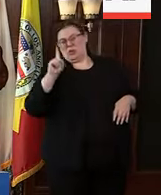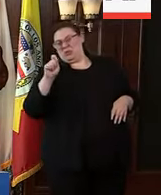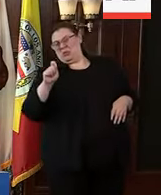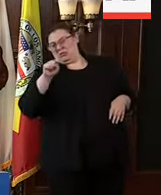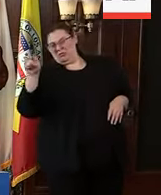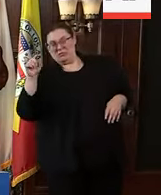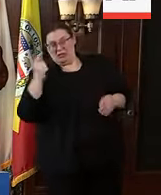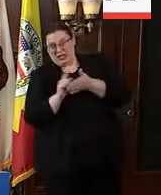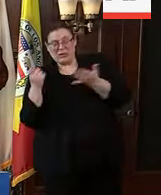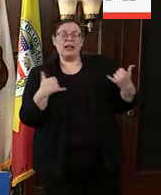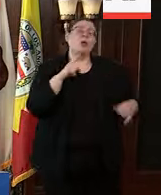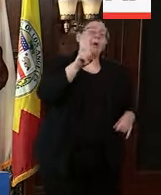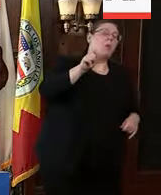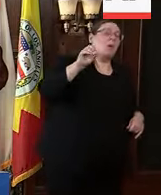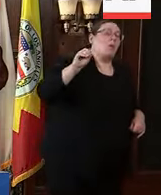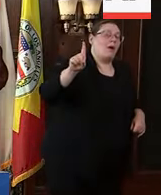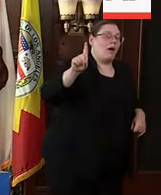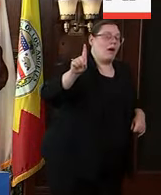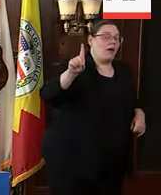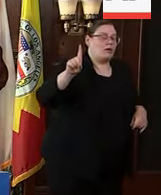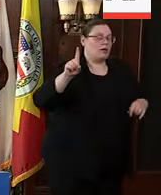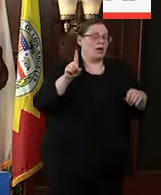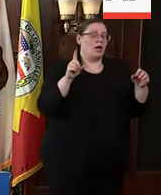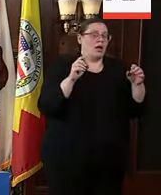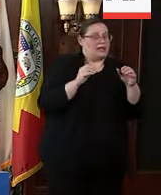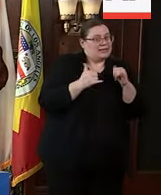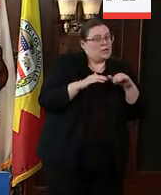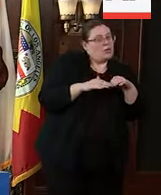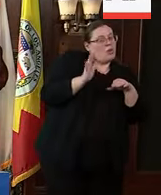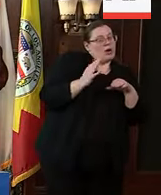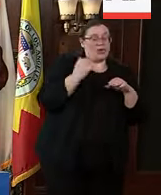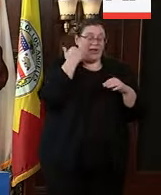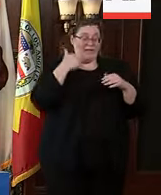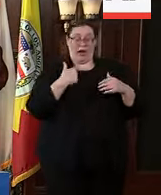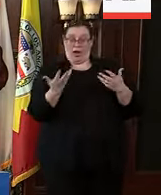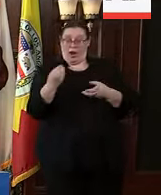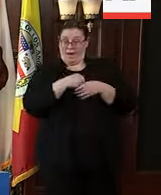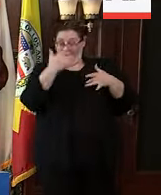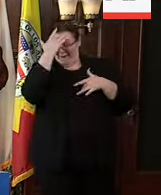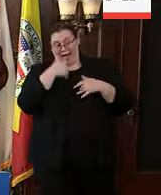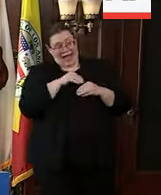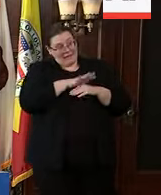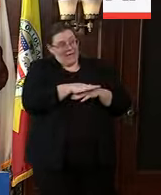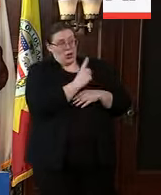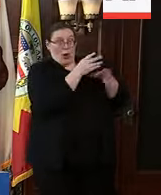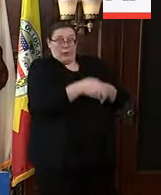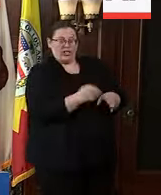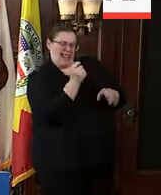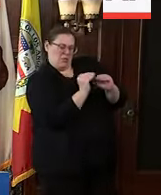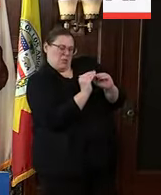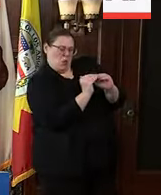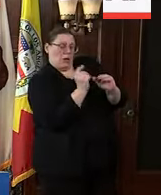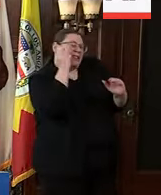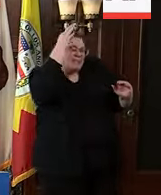at 1.01. It's still more than one person that each person who is positive is infecting, but just over one. And